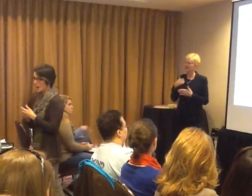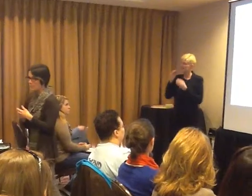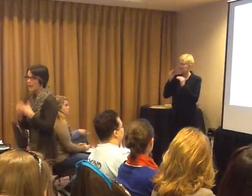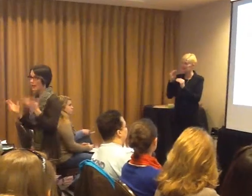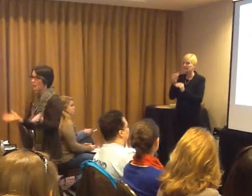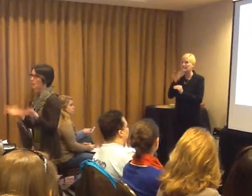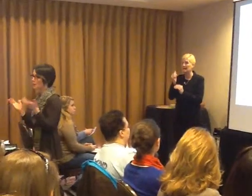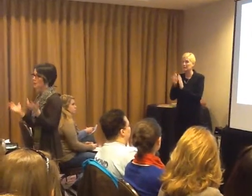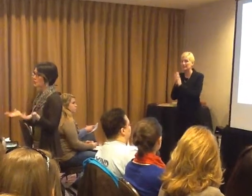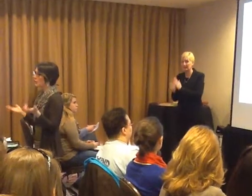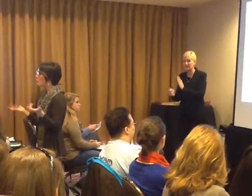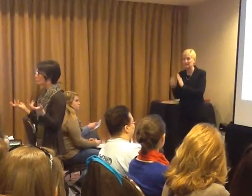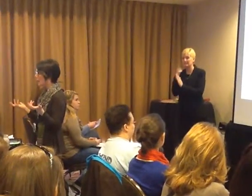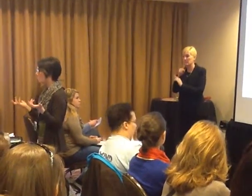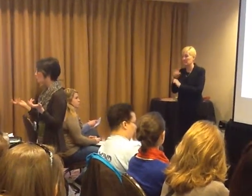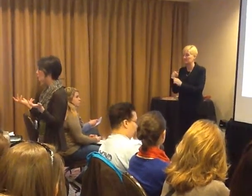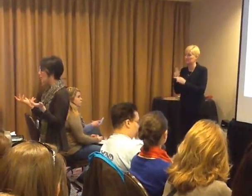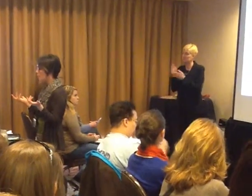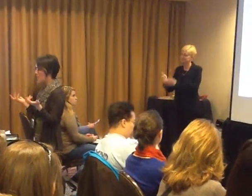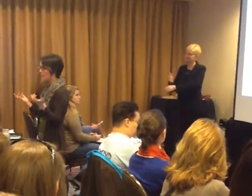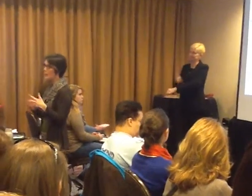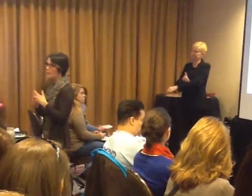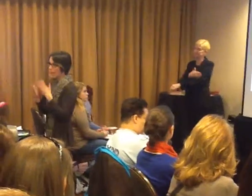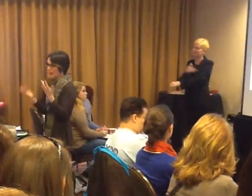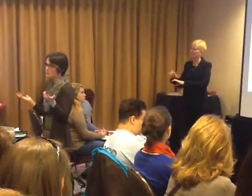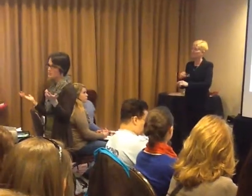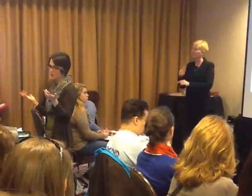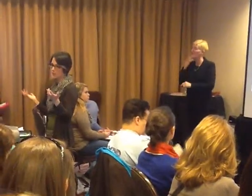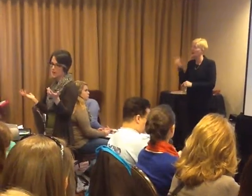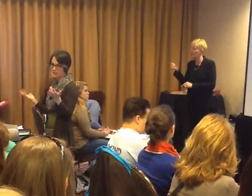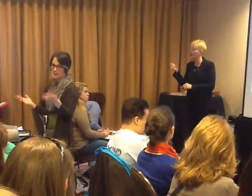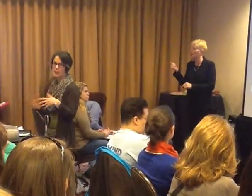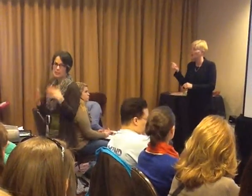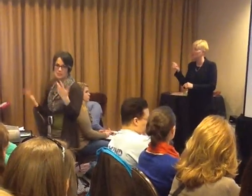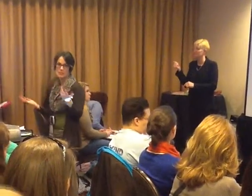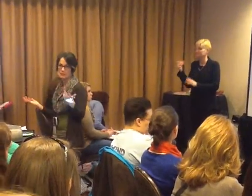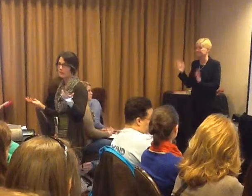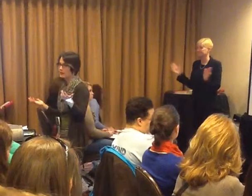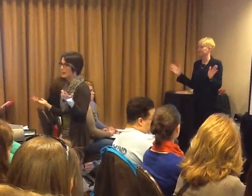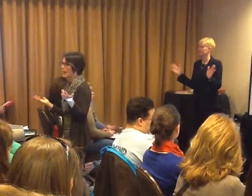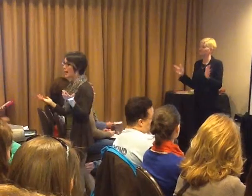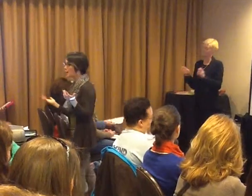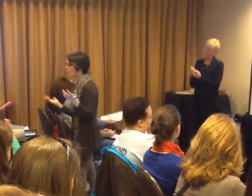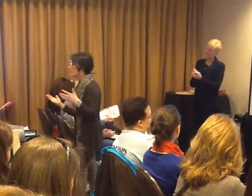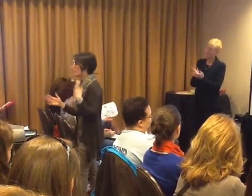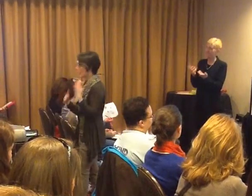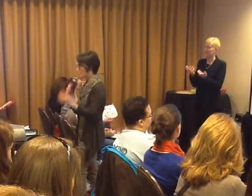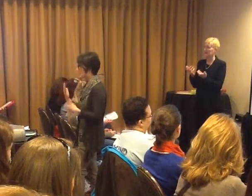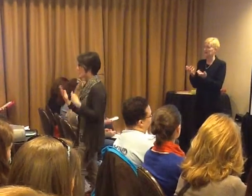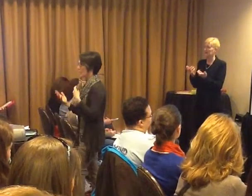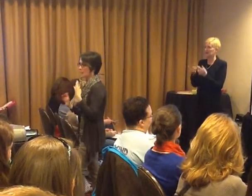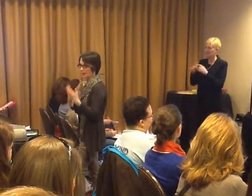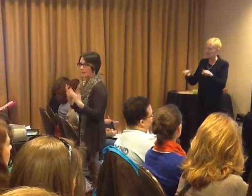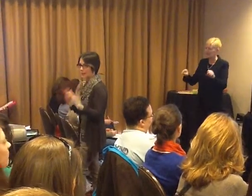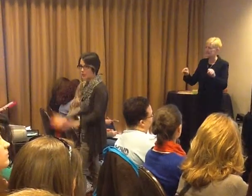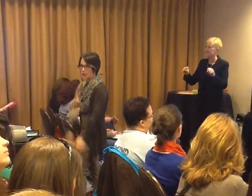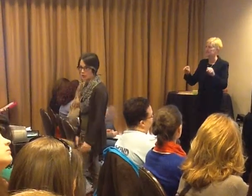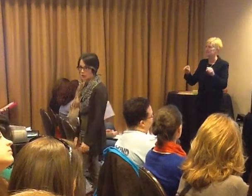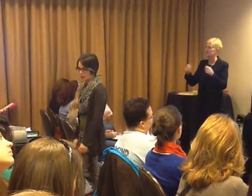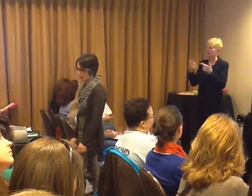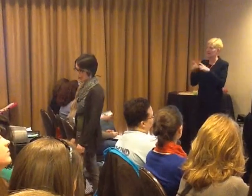teach them in order to help them perform better in a lot of different tasks, specifically linguistic